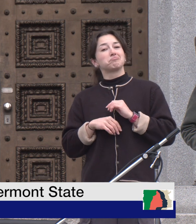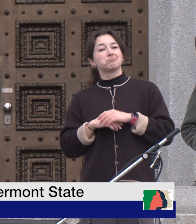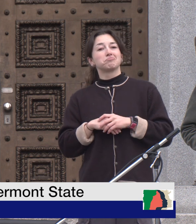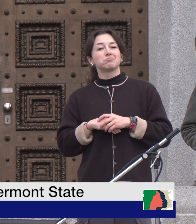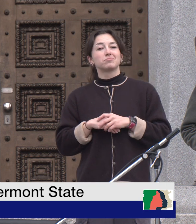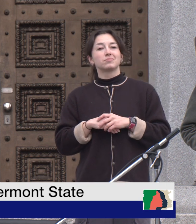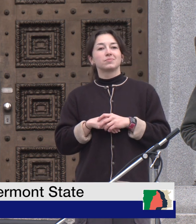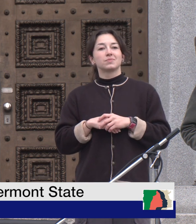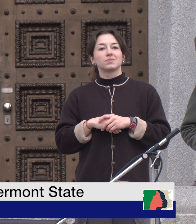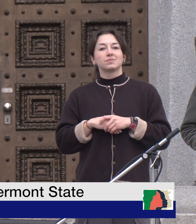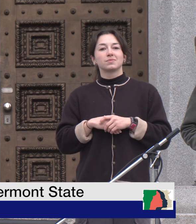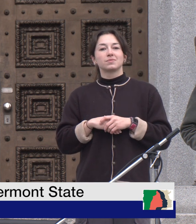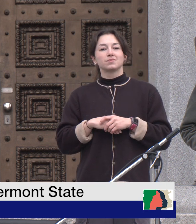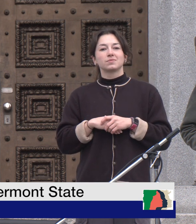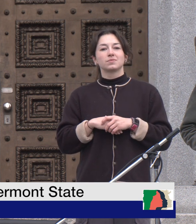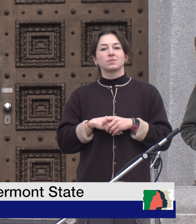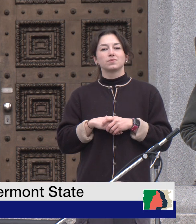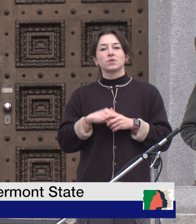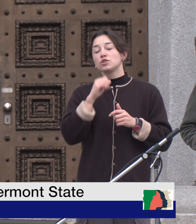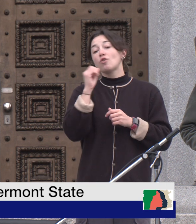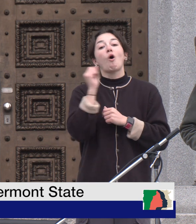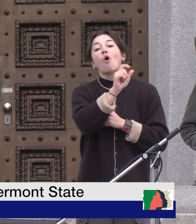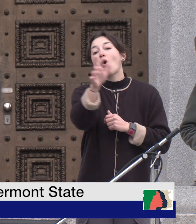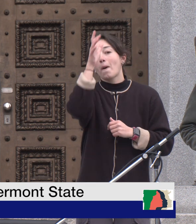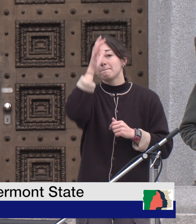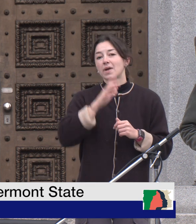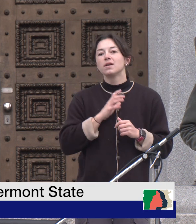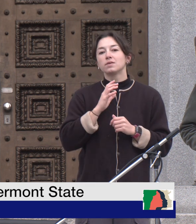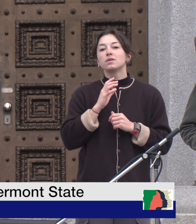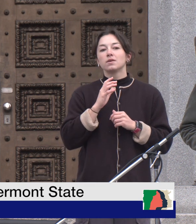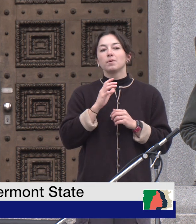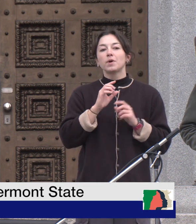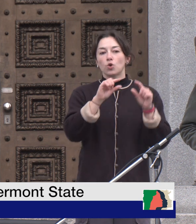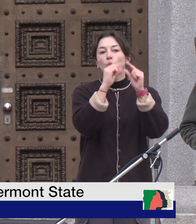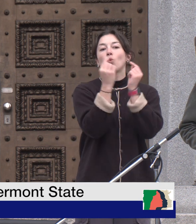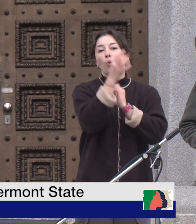many men, I'm not speaking of all men, but